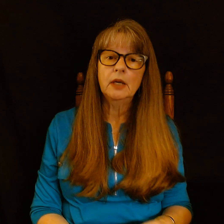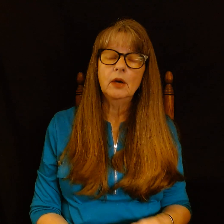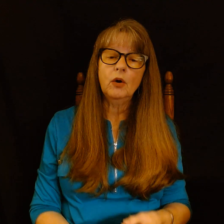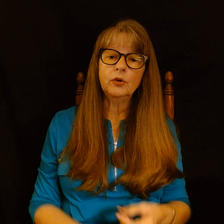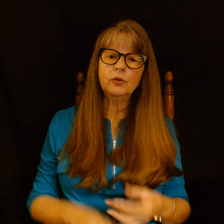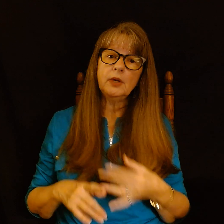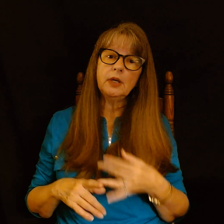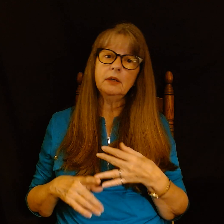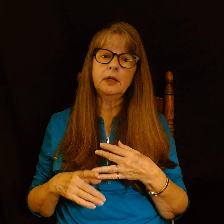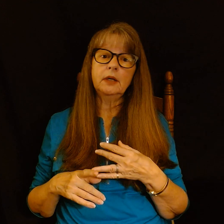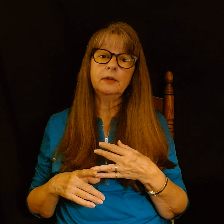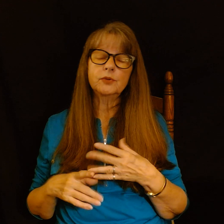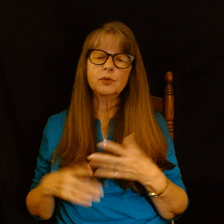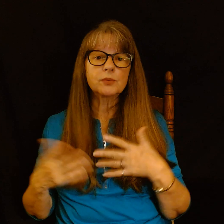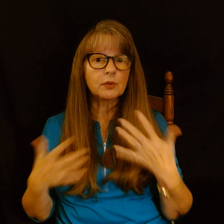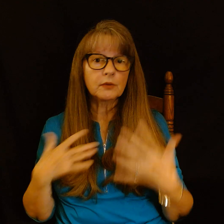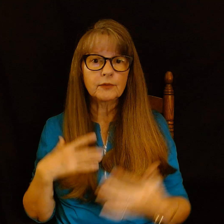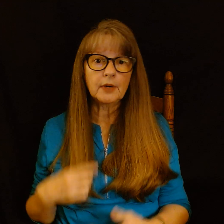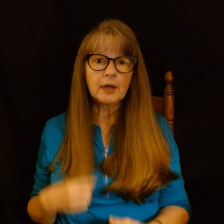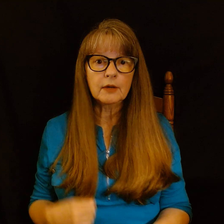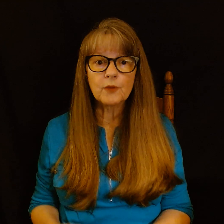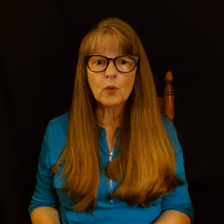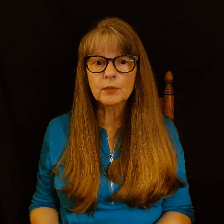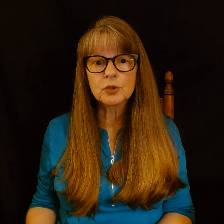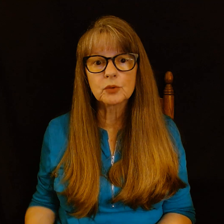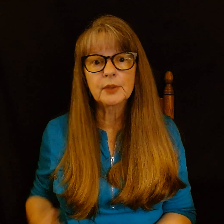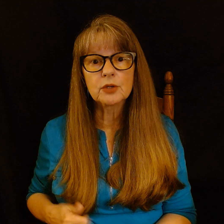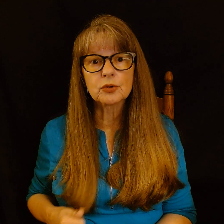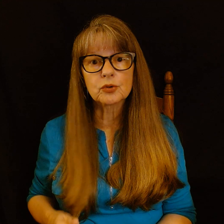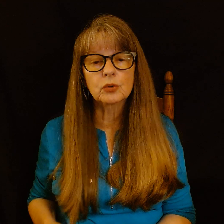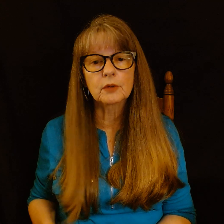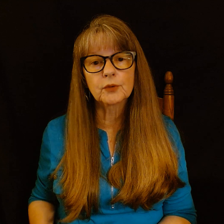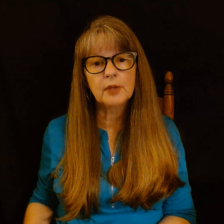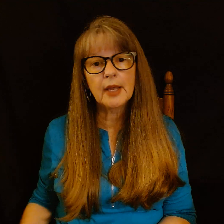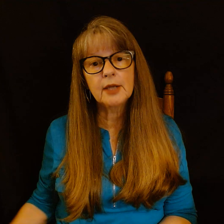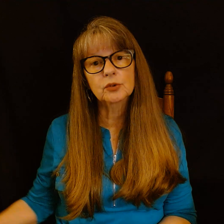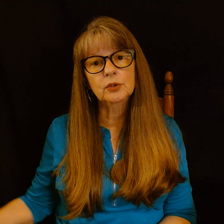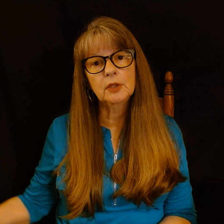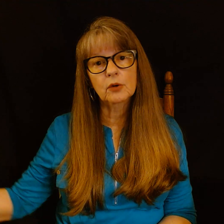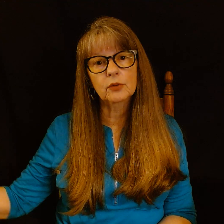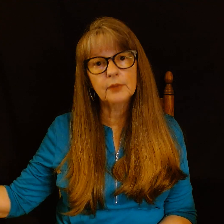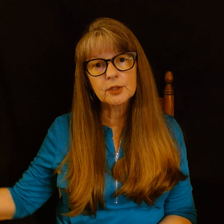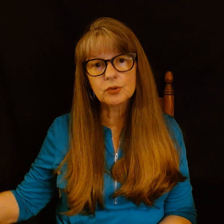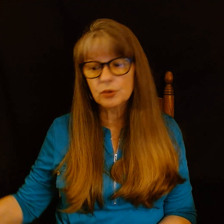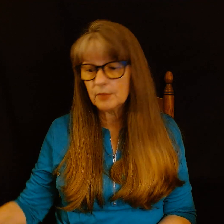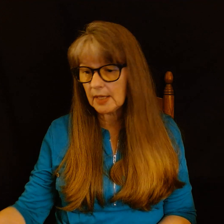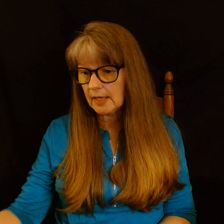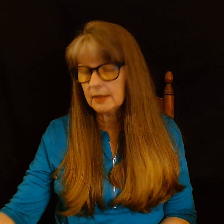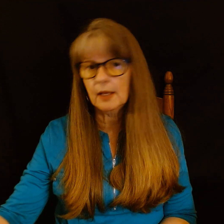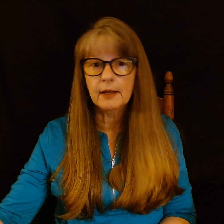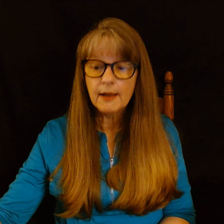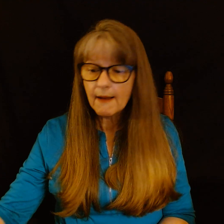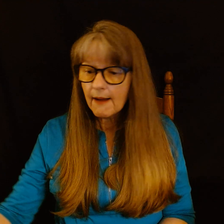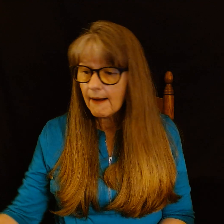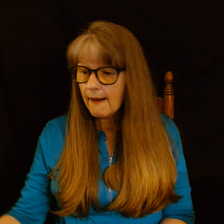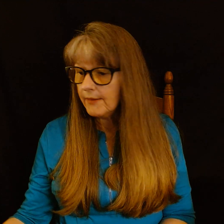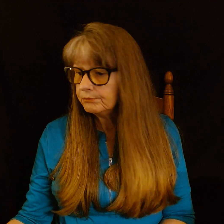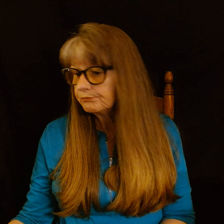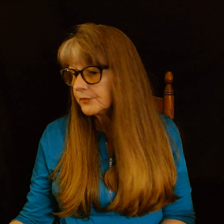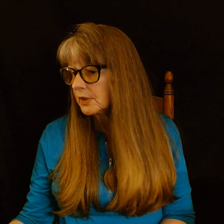or you need some sort of form to re-enter school if you're late, or you need to go to the restroom, that kind of thing. So let's see,